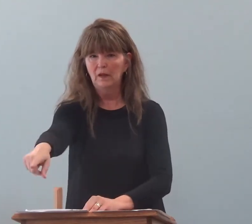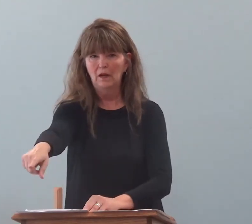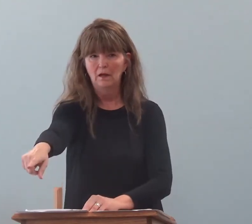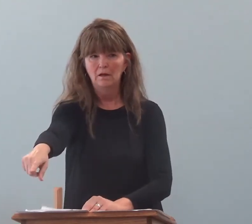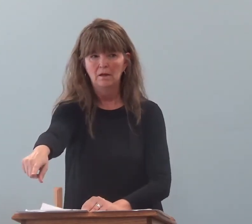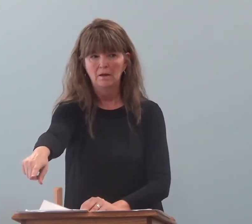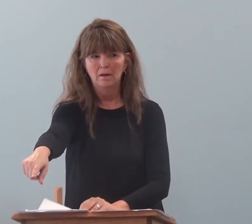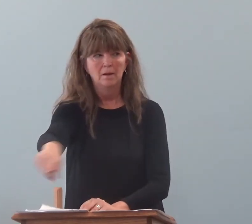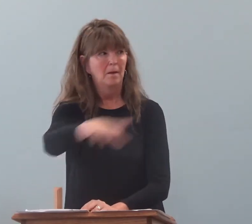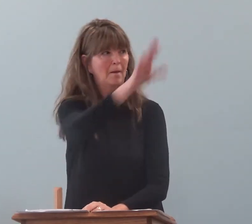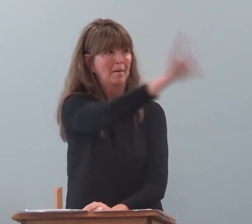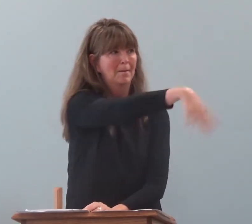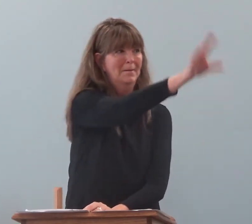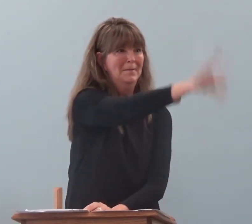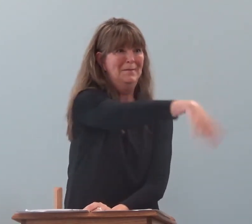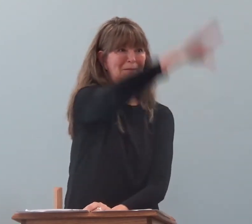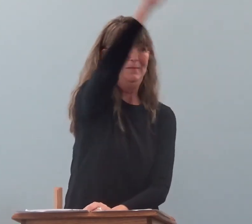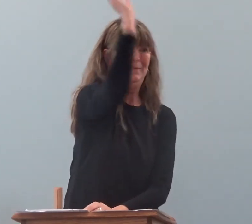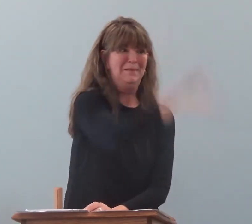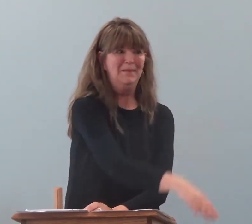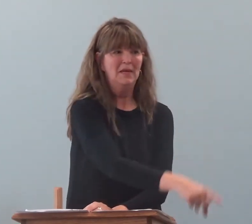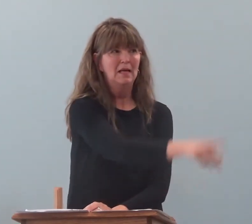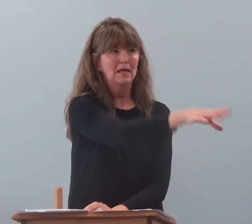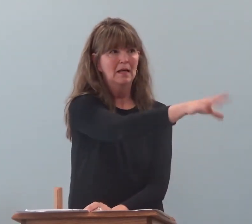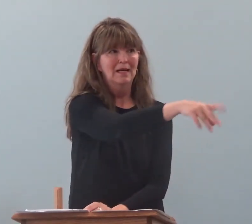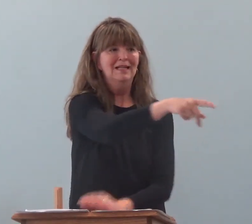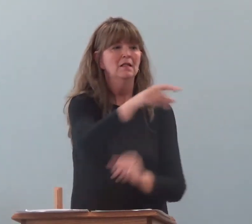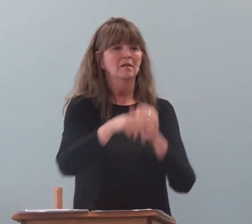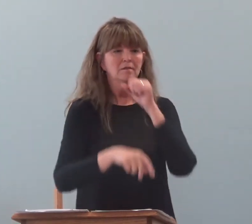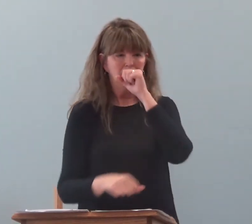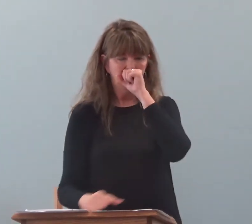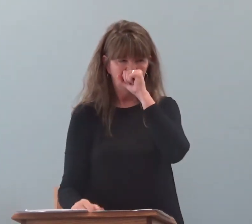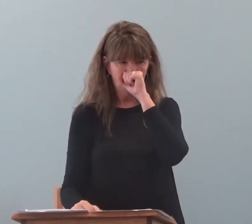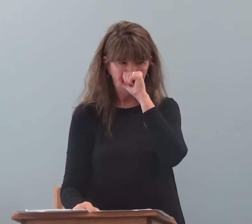Kay get in. So we've got places for them right over here. Uh-oh.